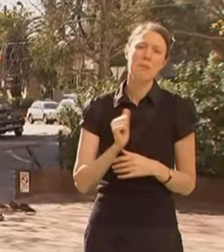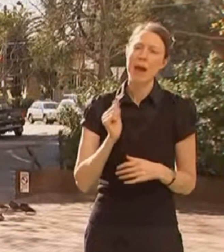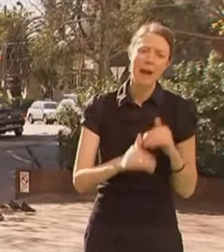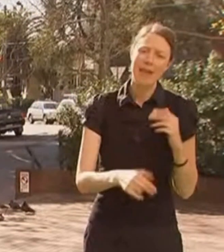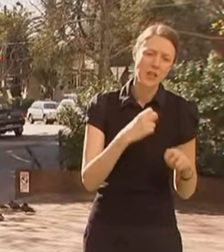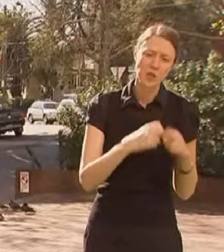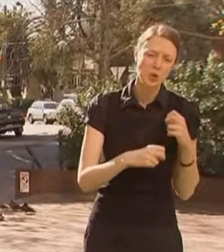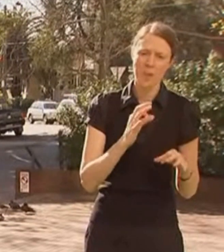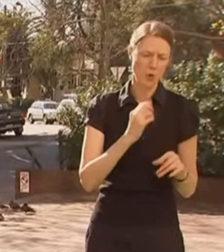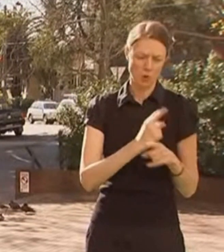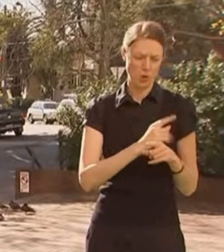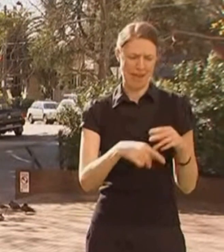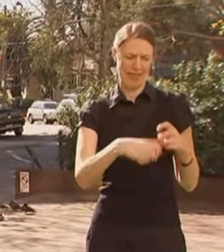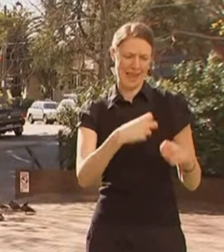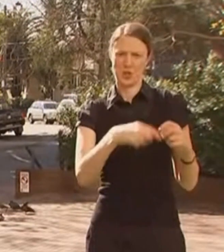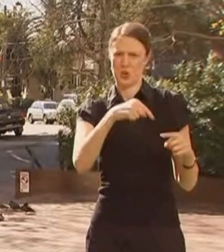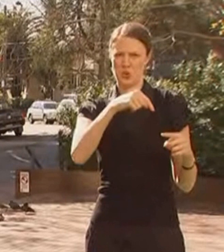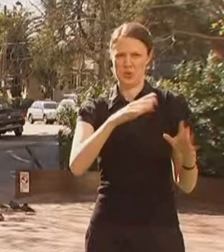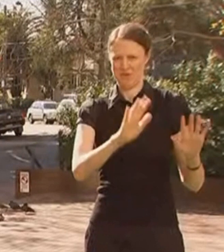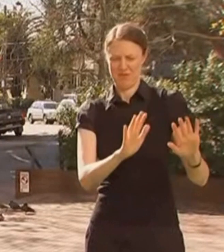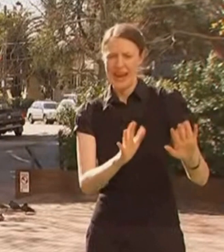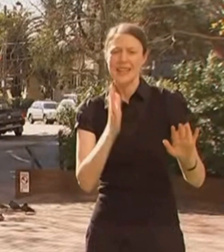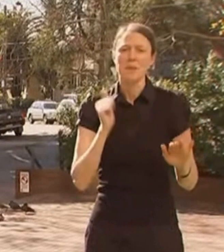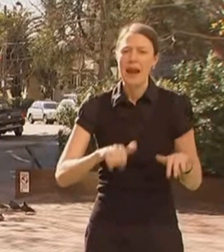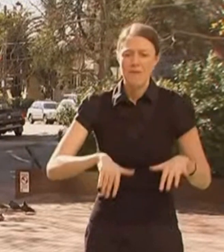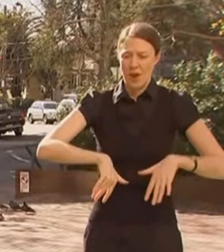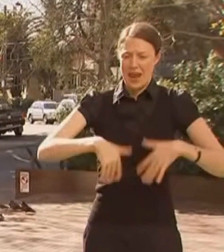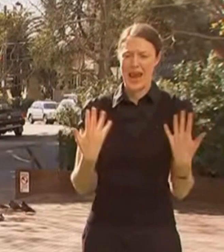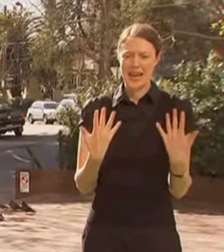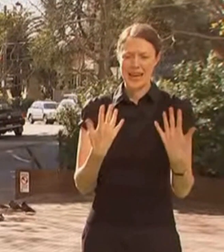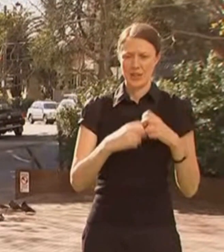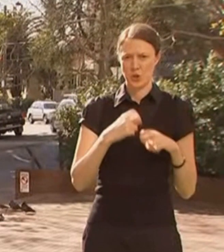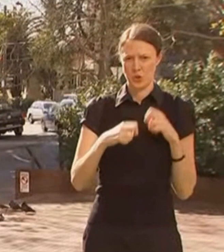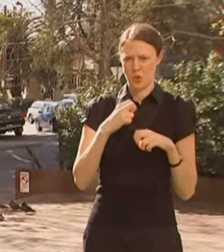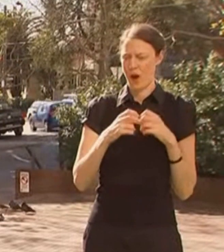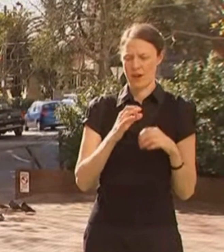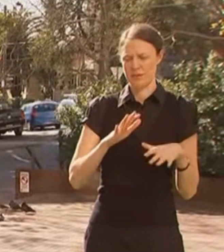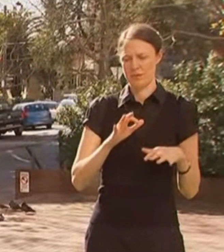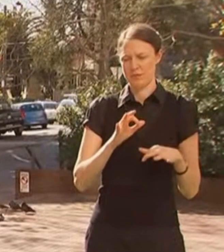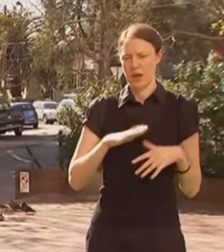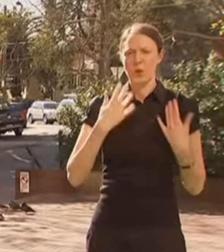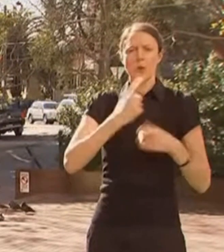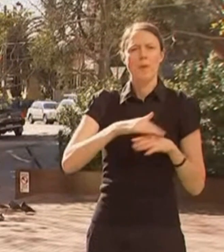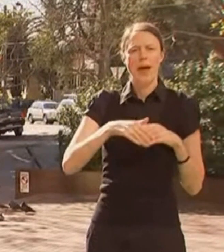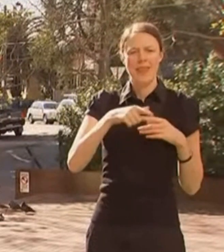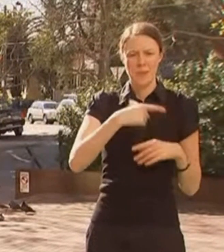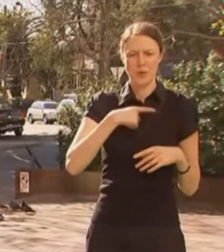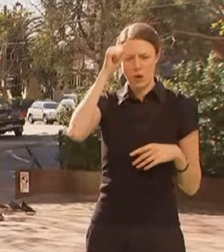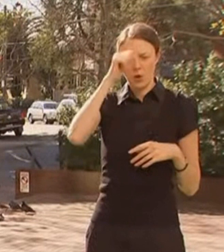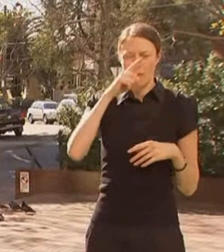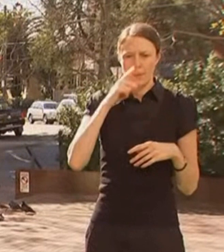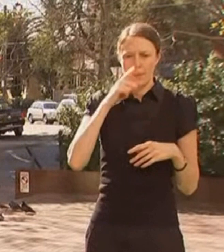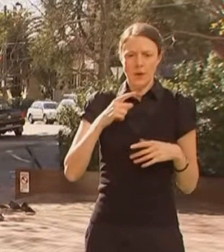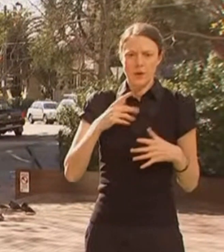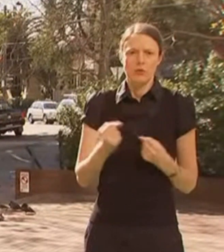breached, when that's disregarded, it is a public health safety issue. It puts themselves and other people at risk, and we can't afford to see